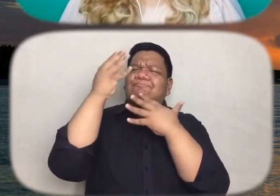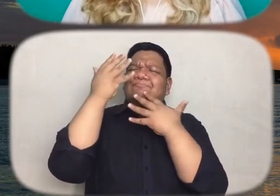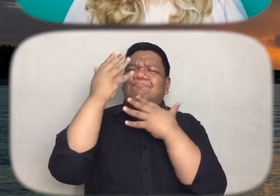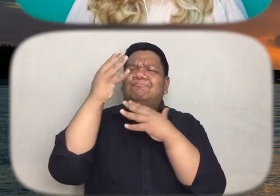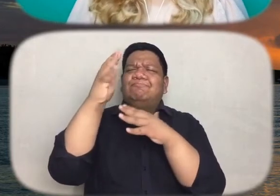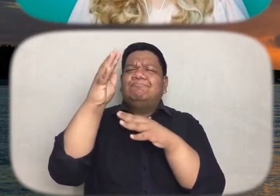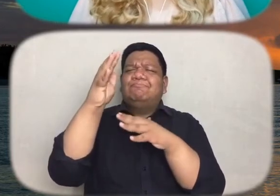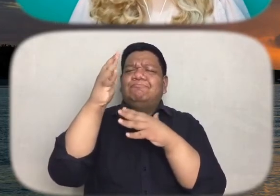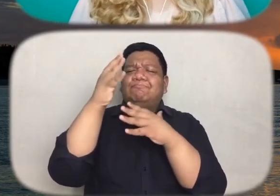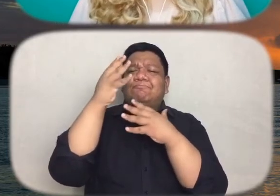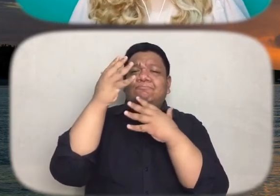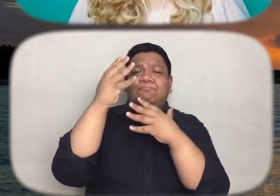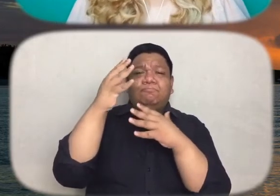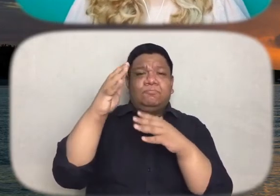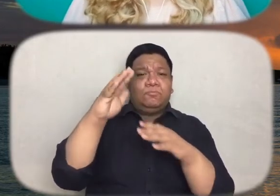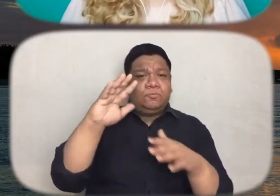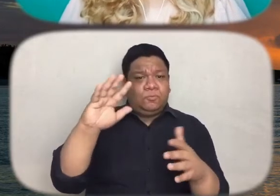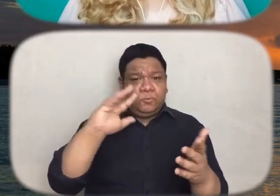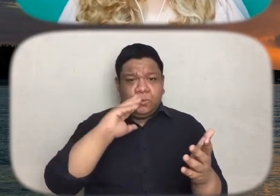praise.